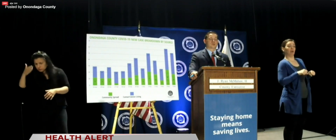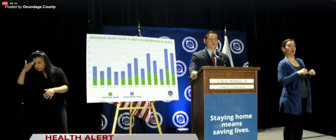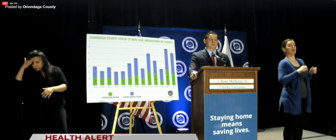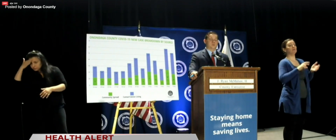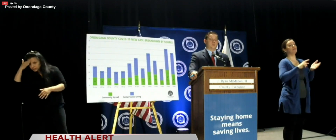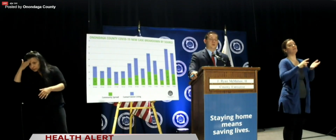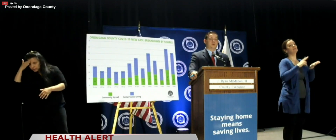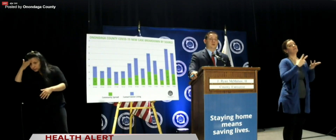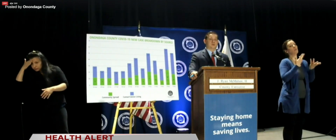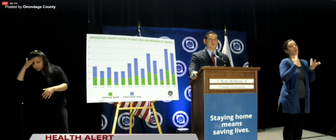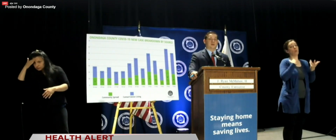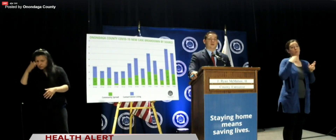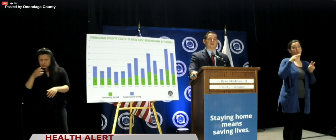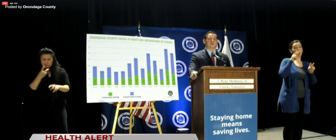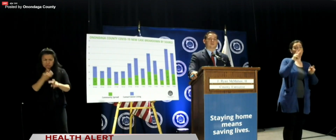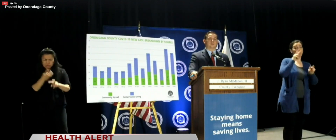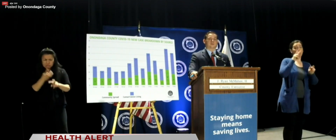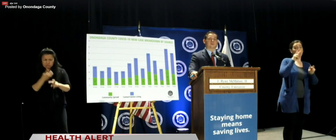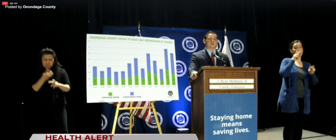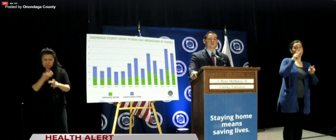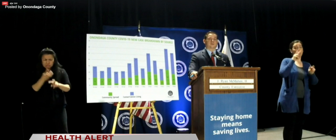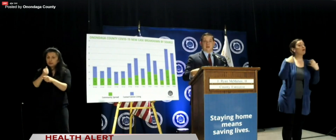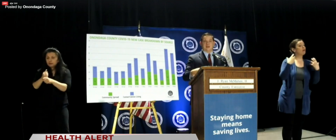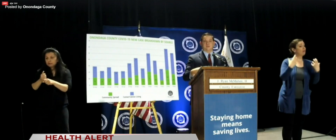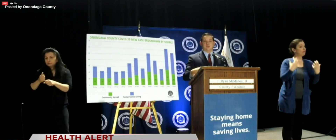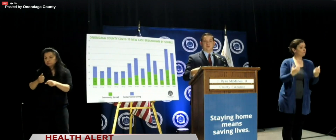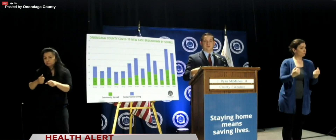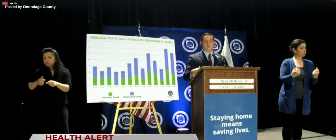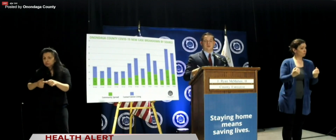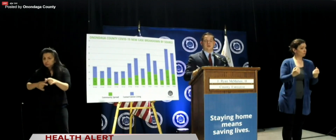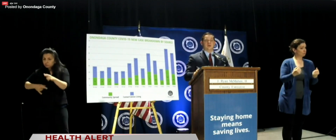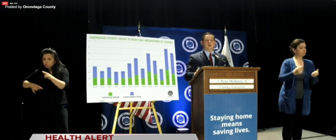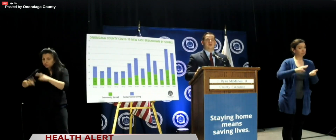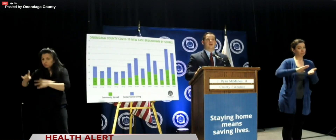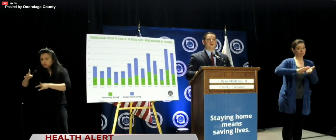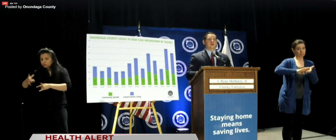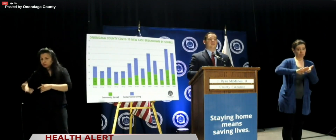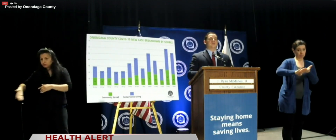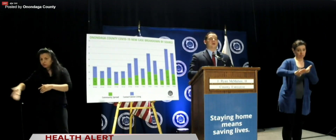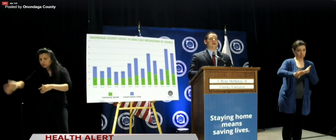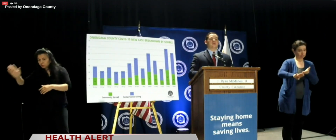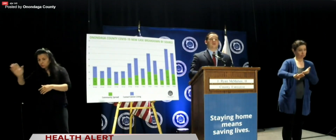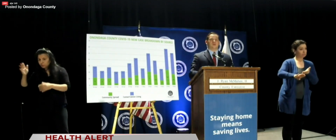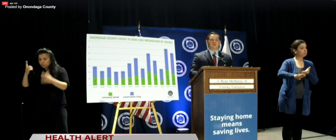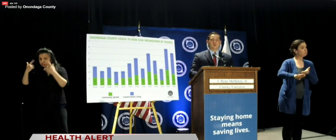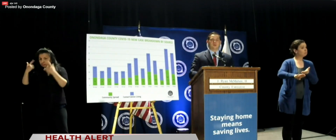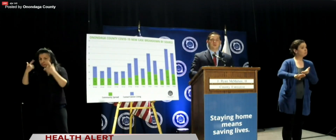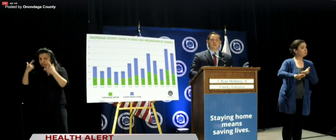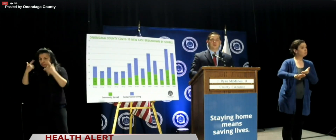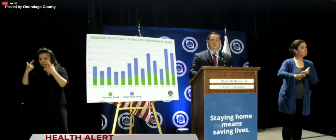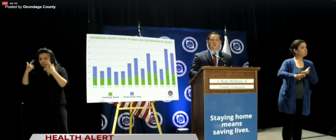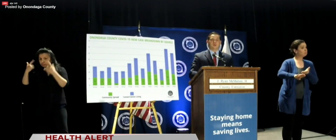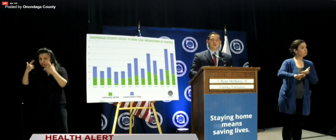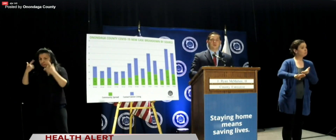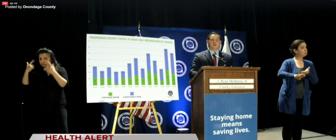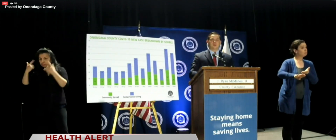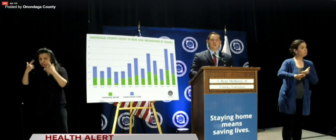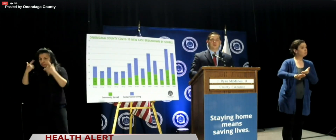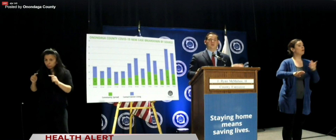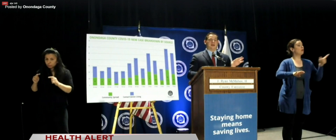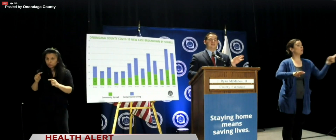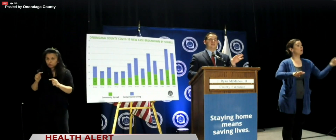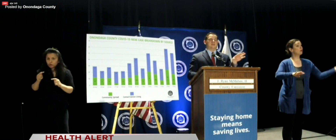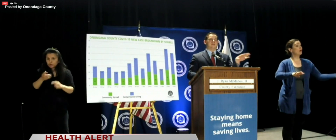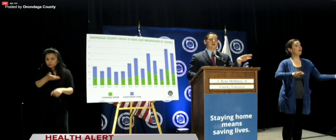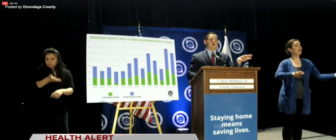They should be being notified, yes. The hospital. Many of those people are coming from nursing homes. So